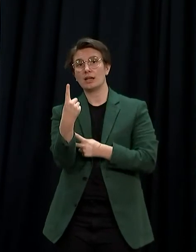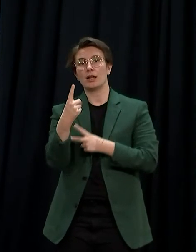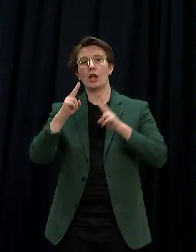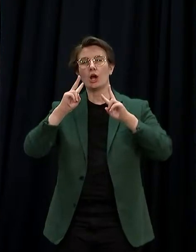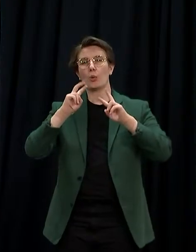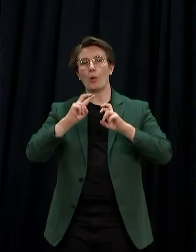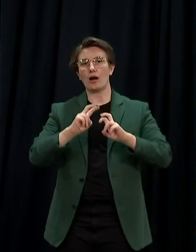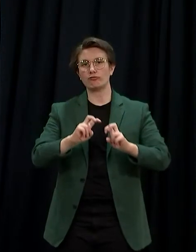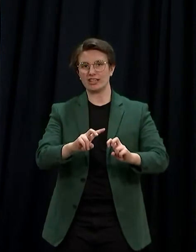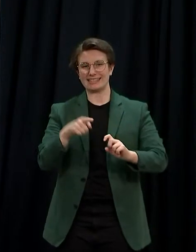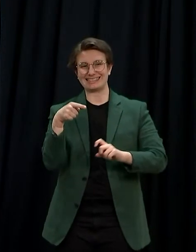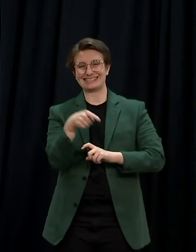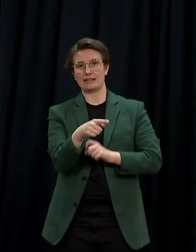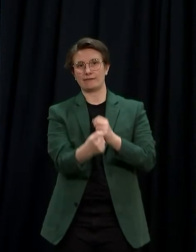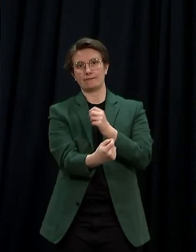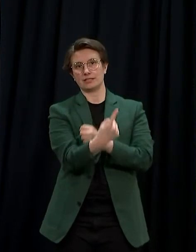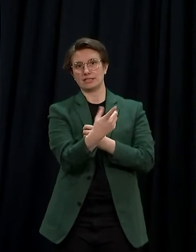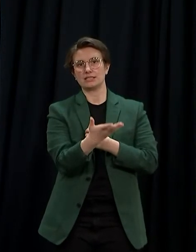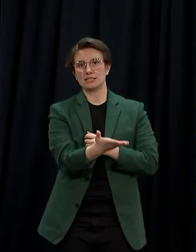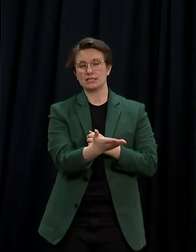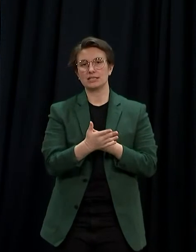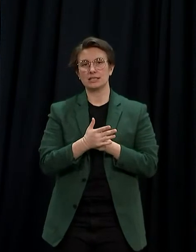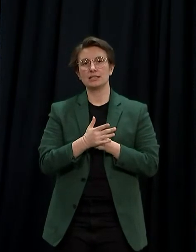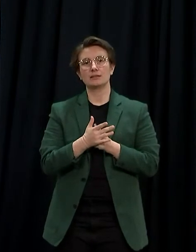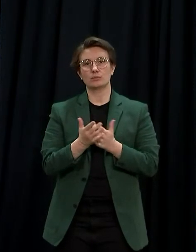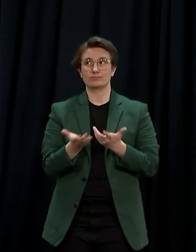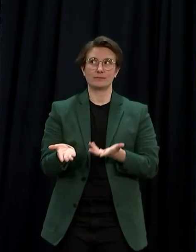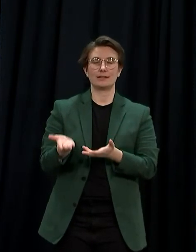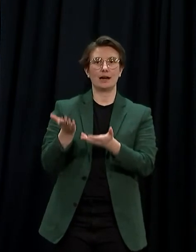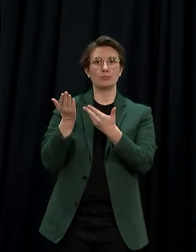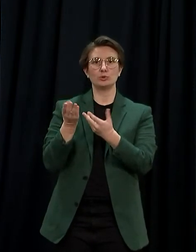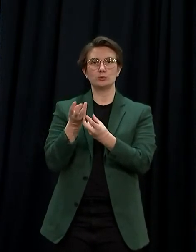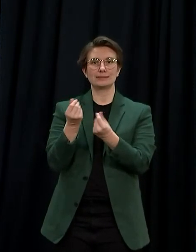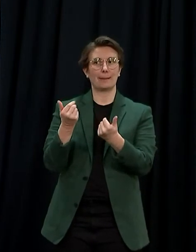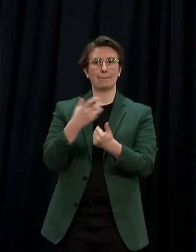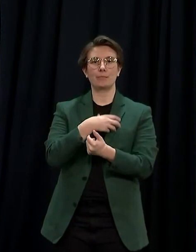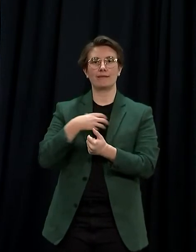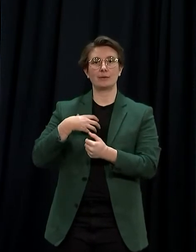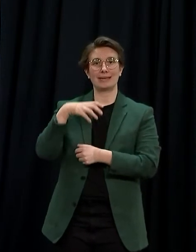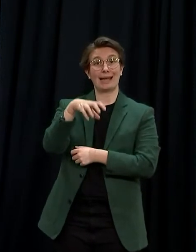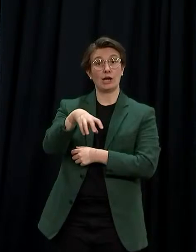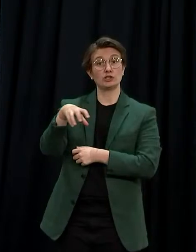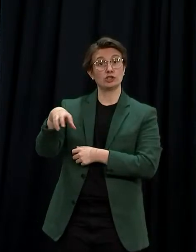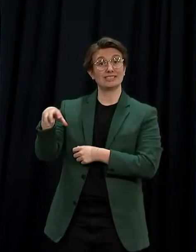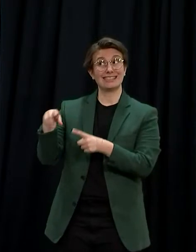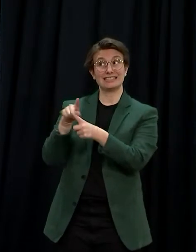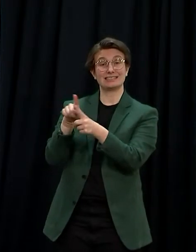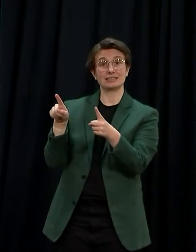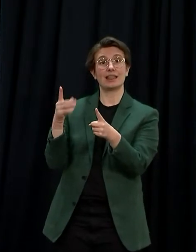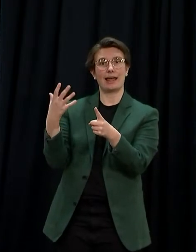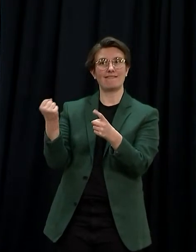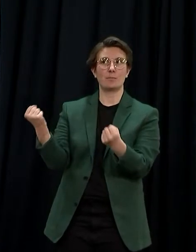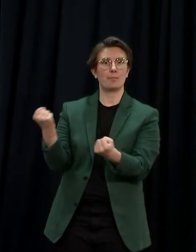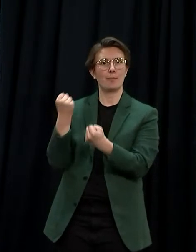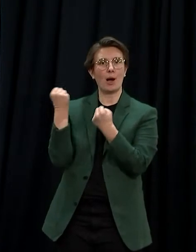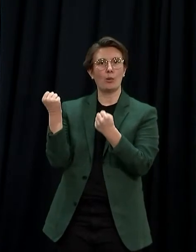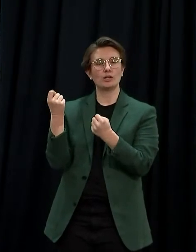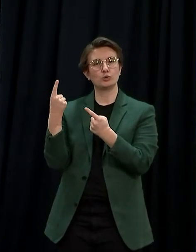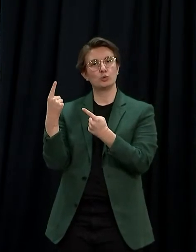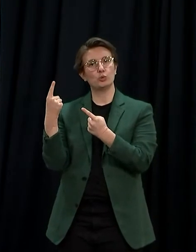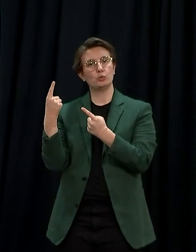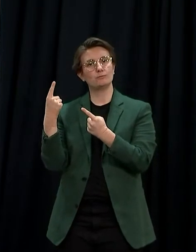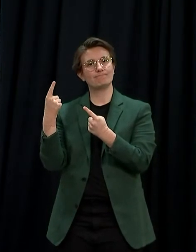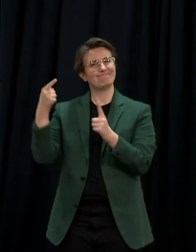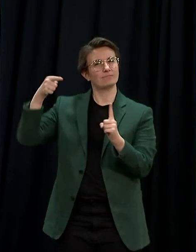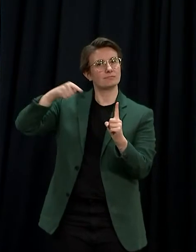until those agencies who have powers of inquiry over this area or jurisdiction provide a bit